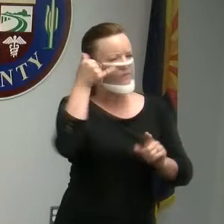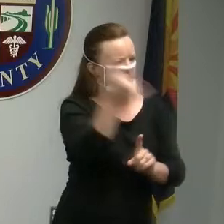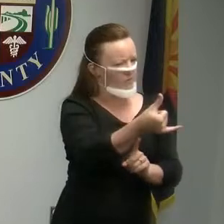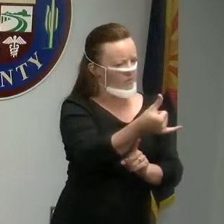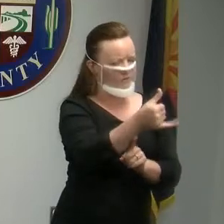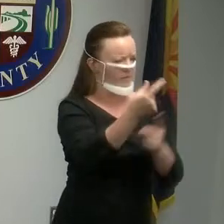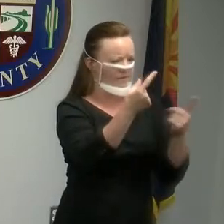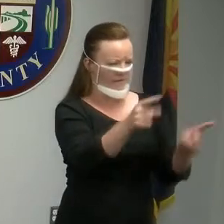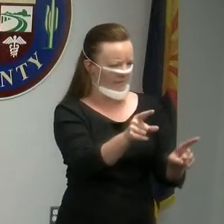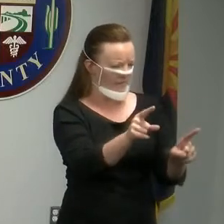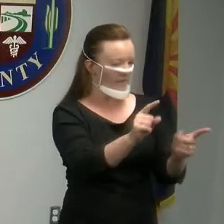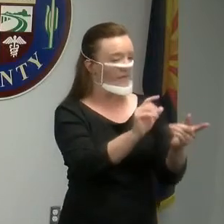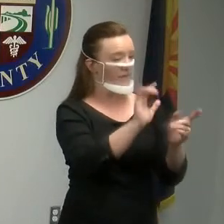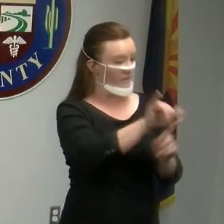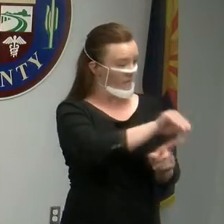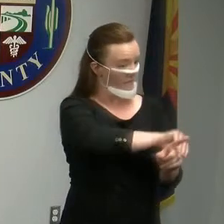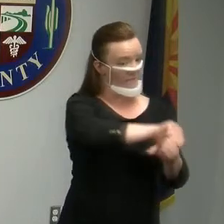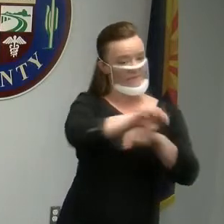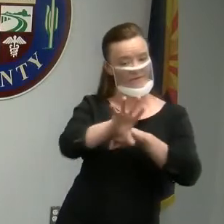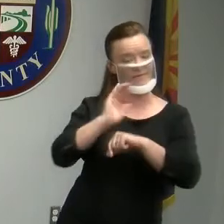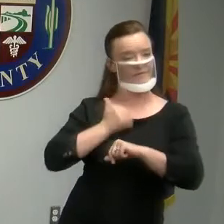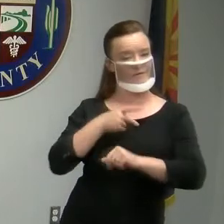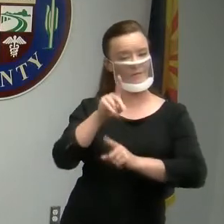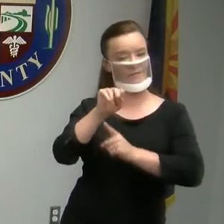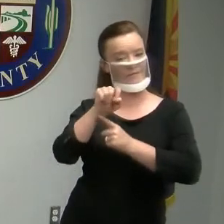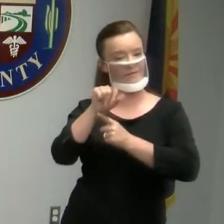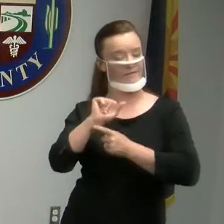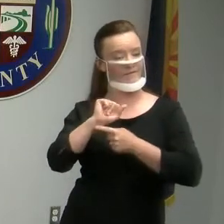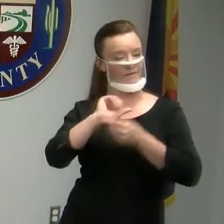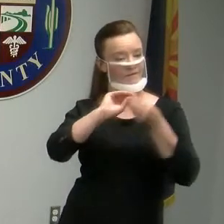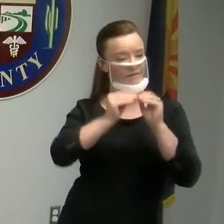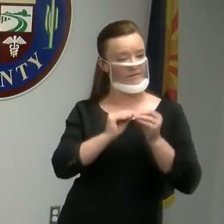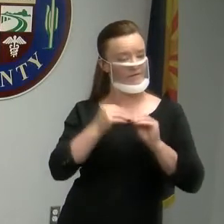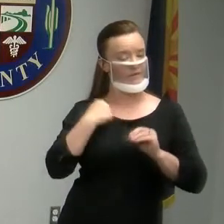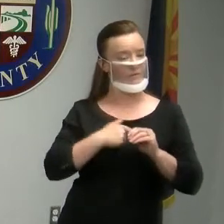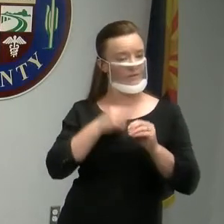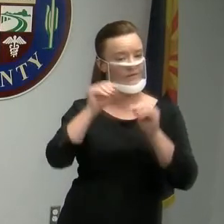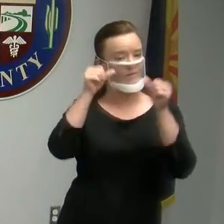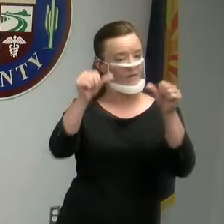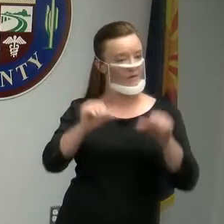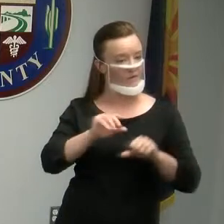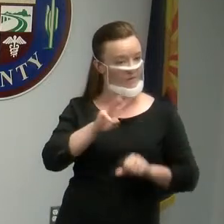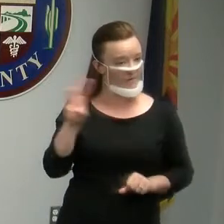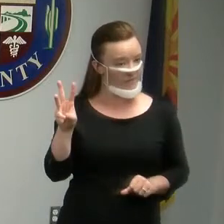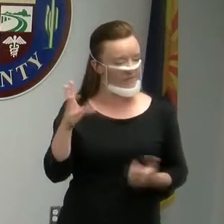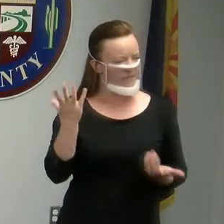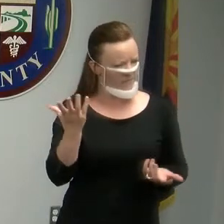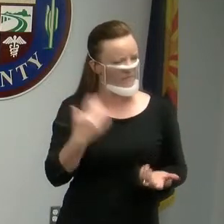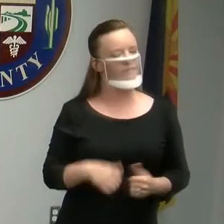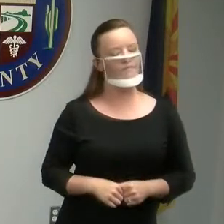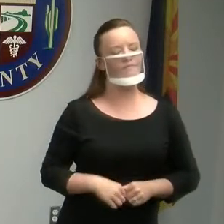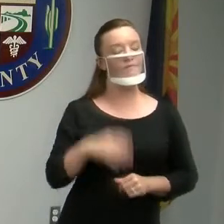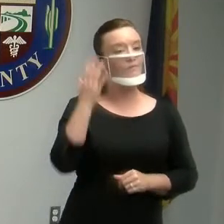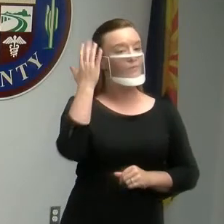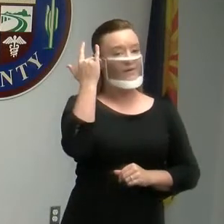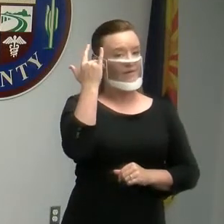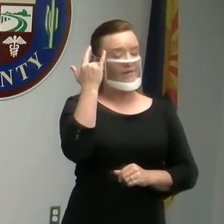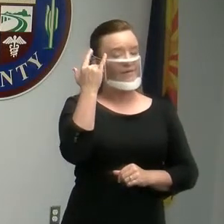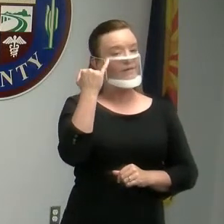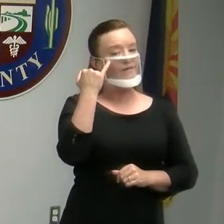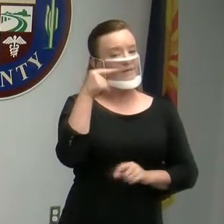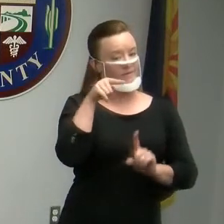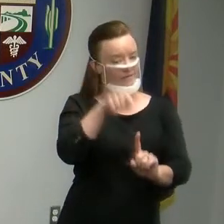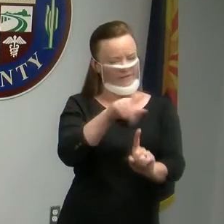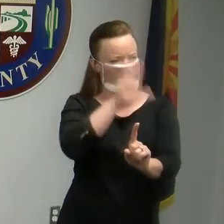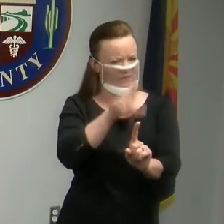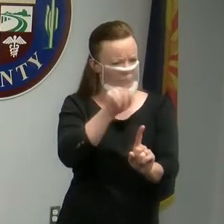that affects the data that we report on our website. So the primary reason why someone who never got tested would receive a